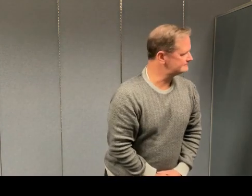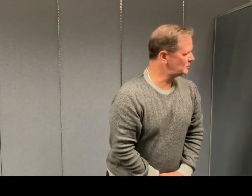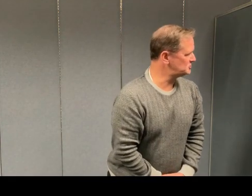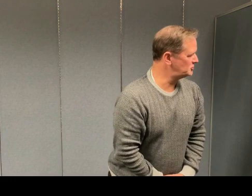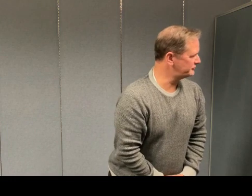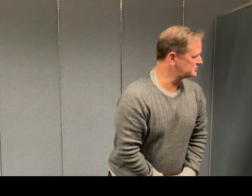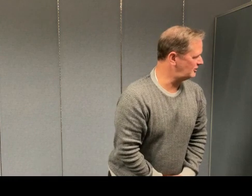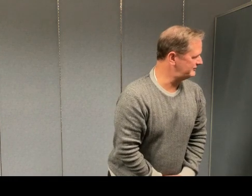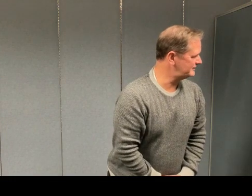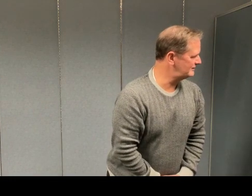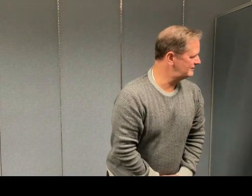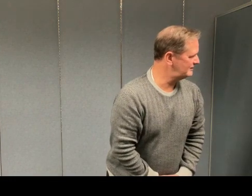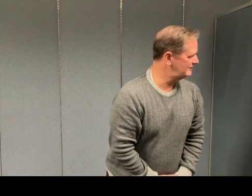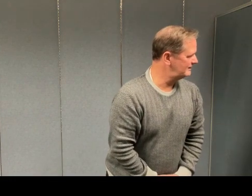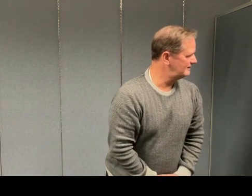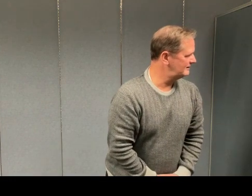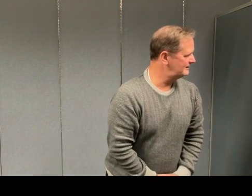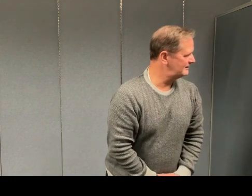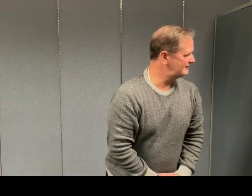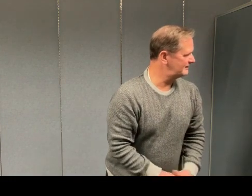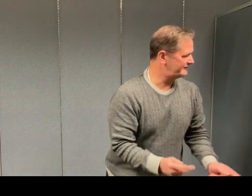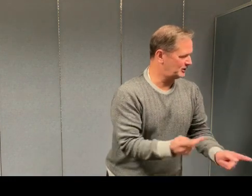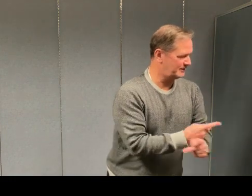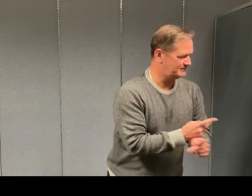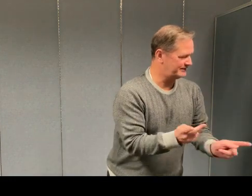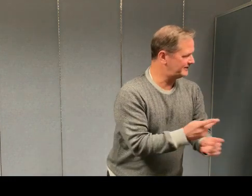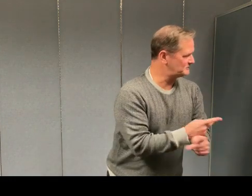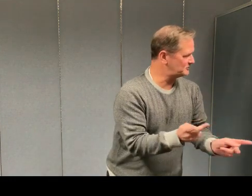What did you do for solve? Figure out. Figure out. I thought that was multiply.